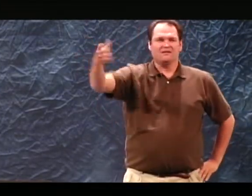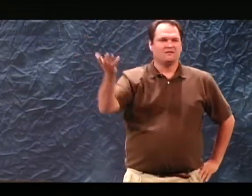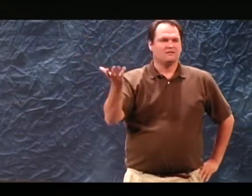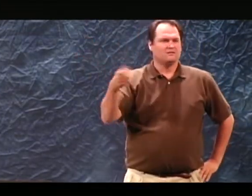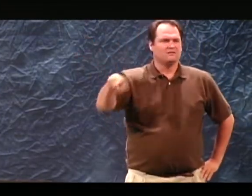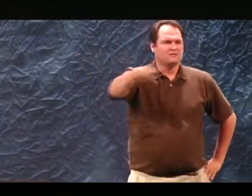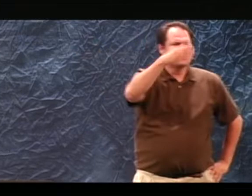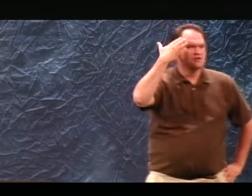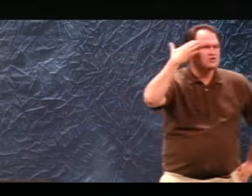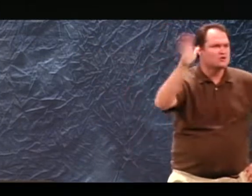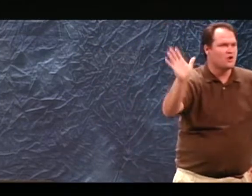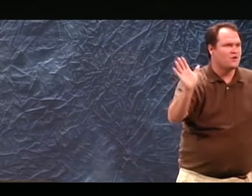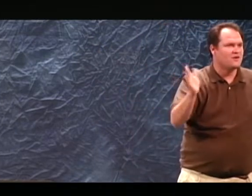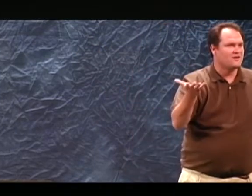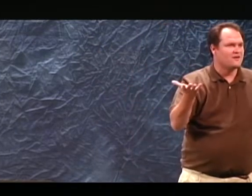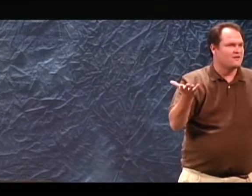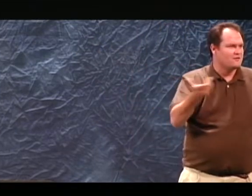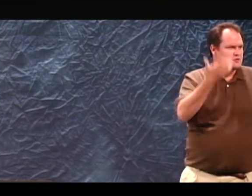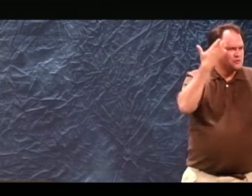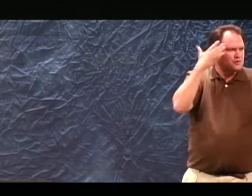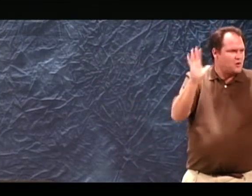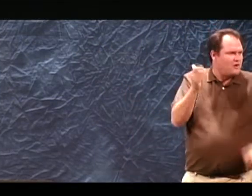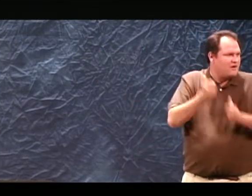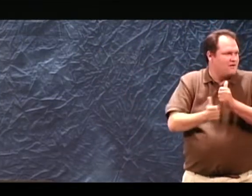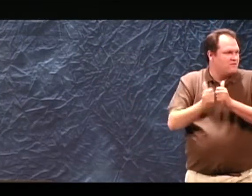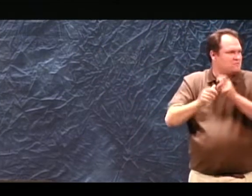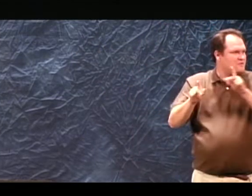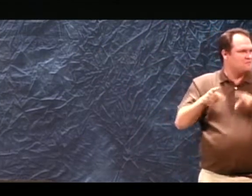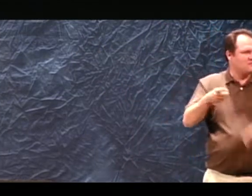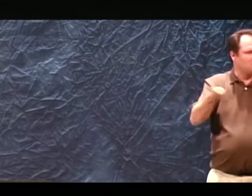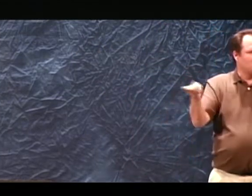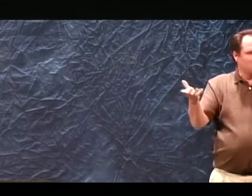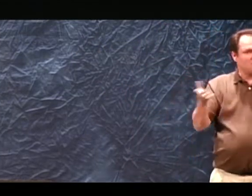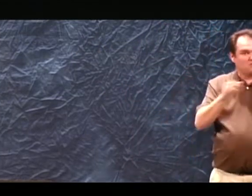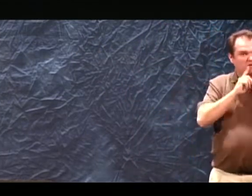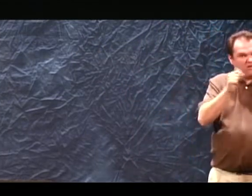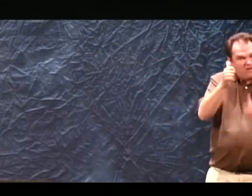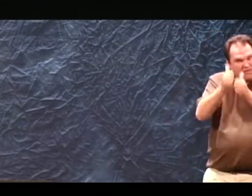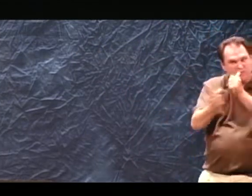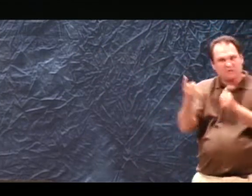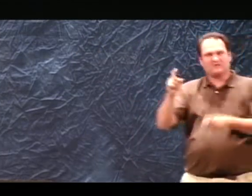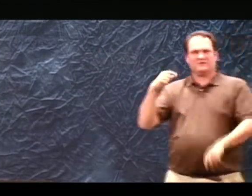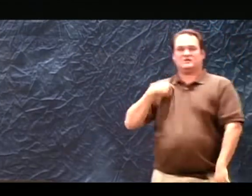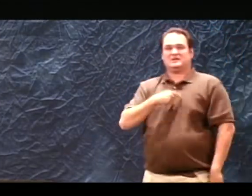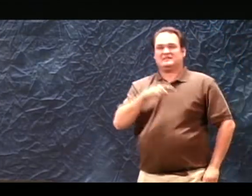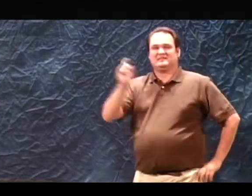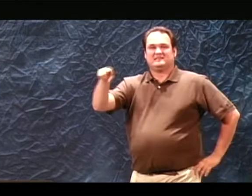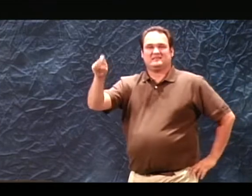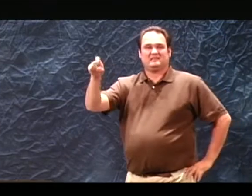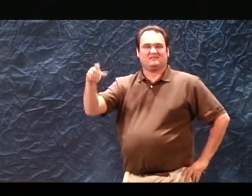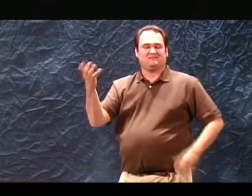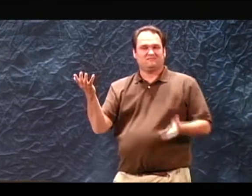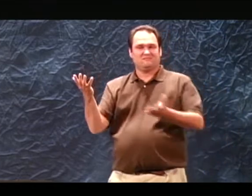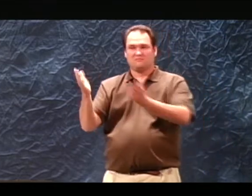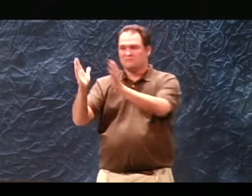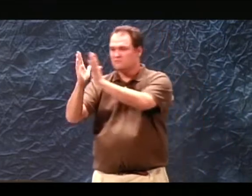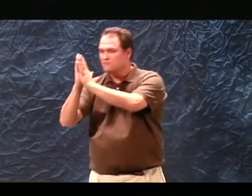we need those people who are prayer warriors and you don't even know who they are every member of the